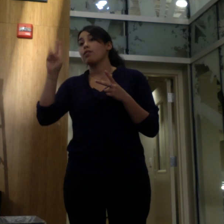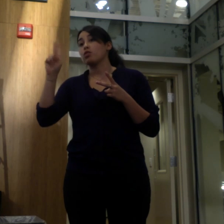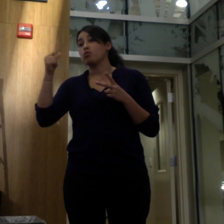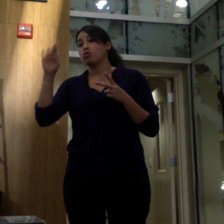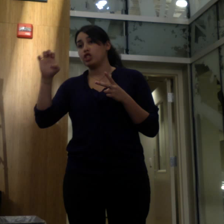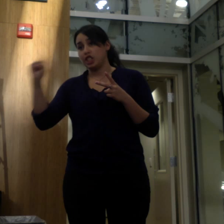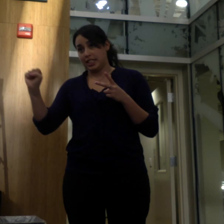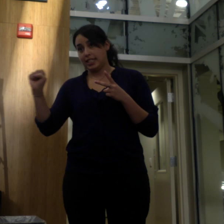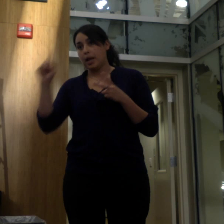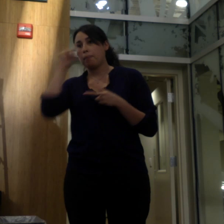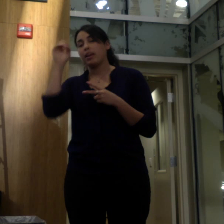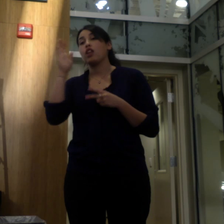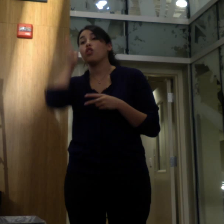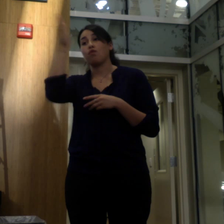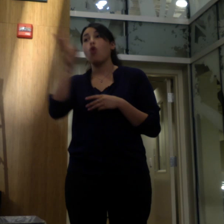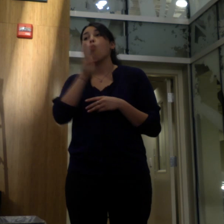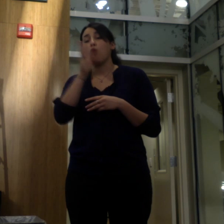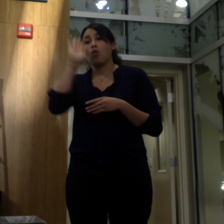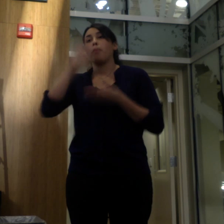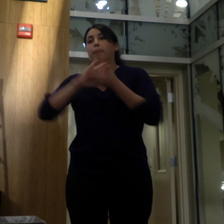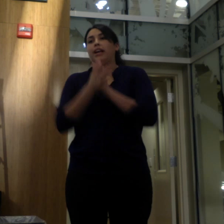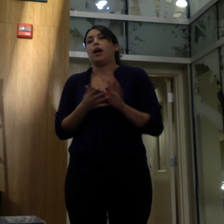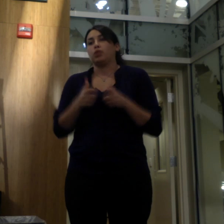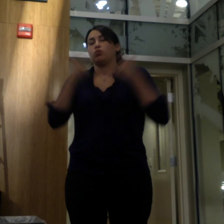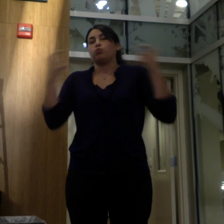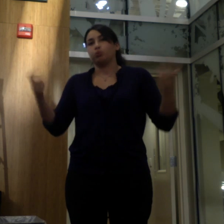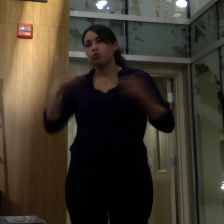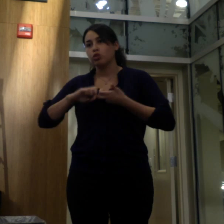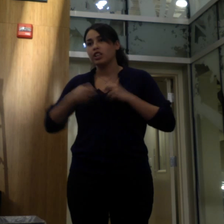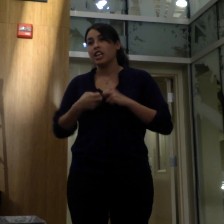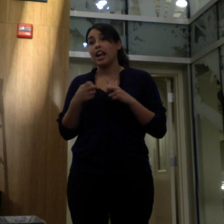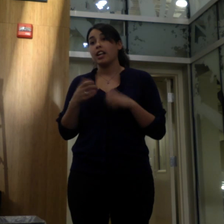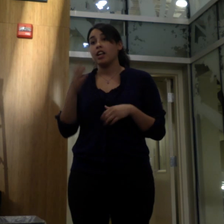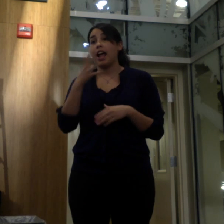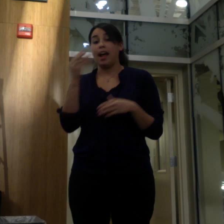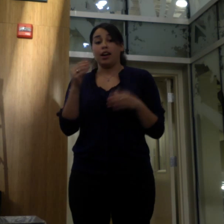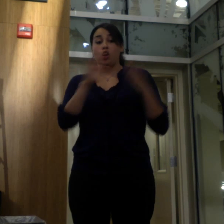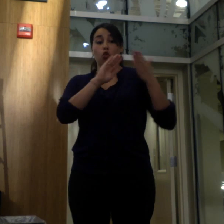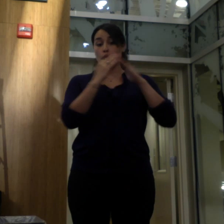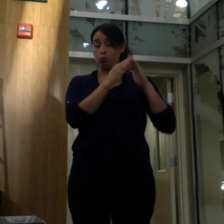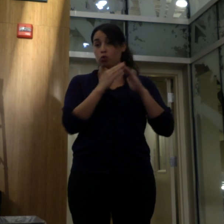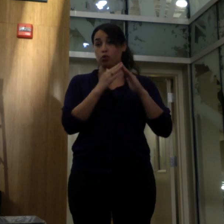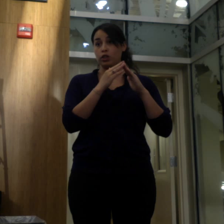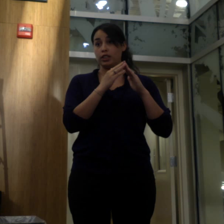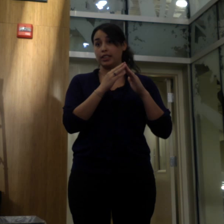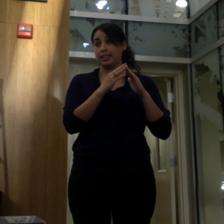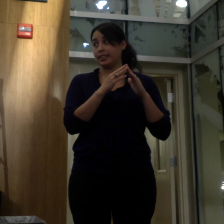future. Okay? And entire communities, entire